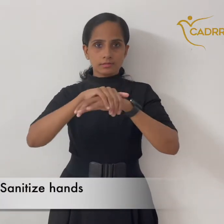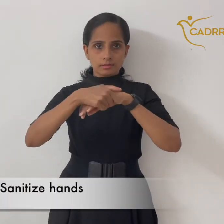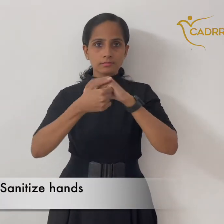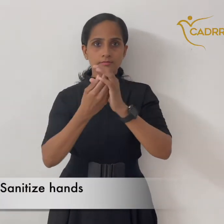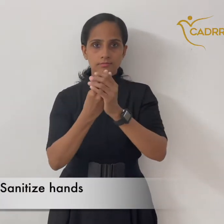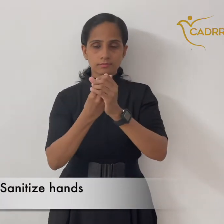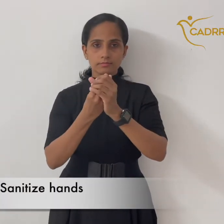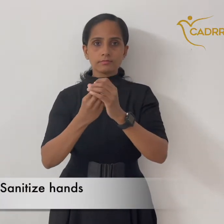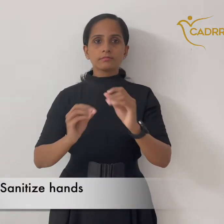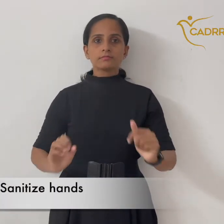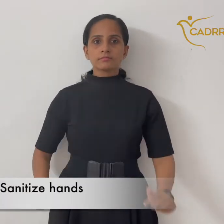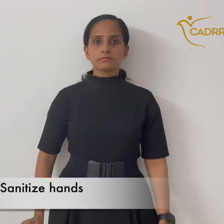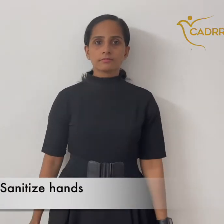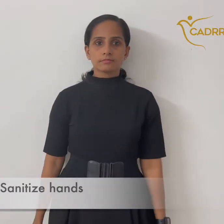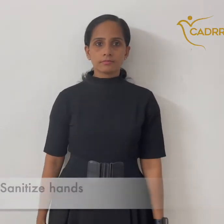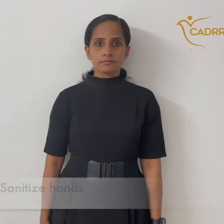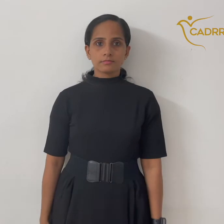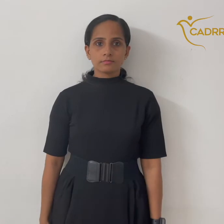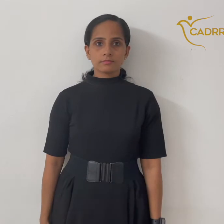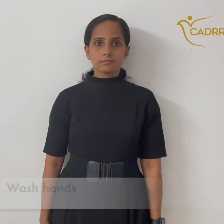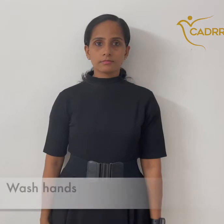Sanitize hands.